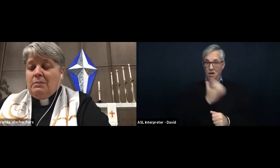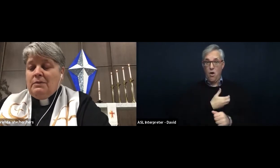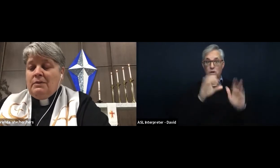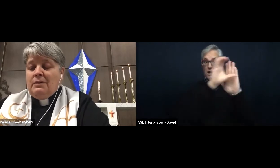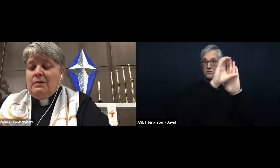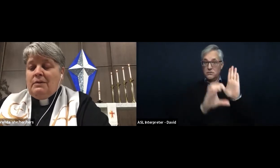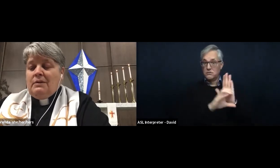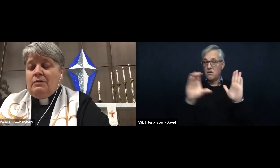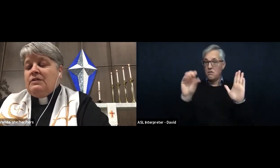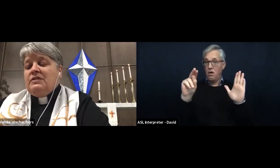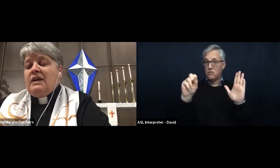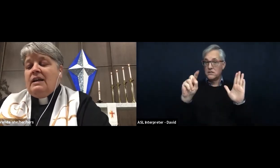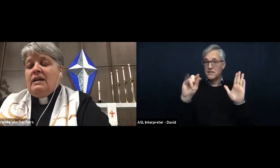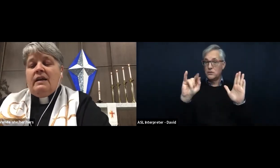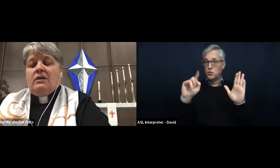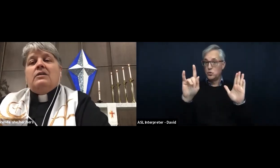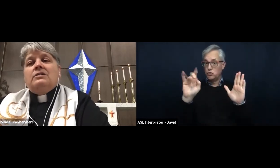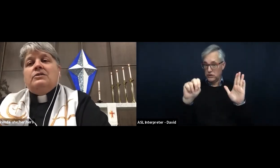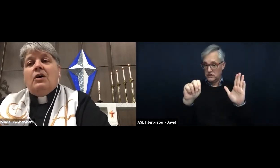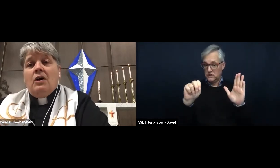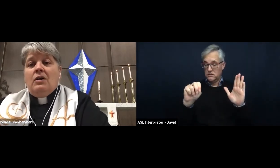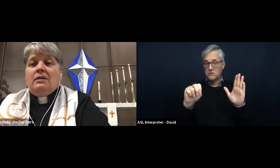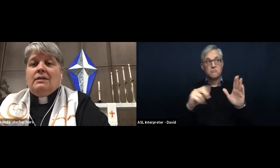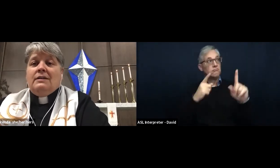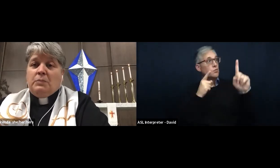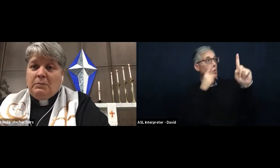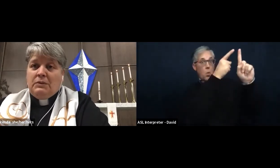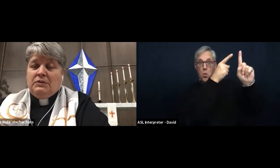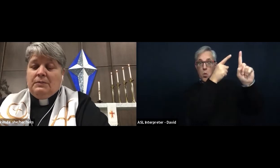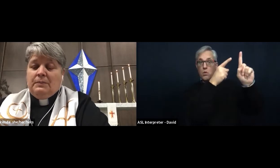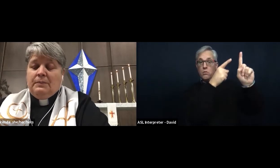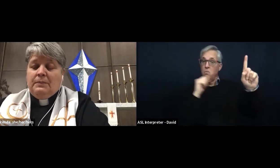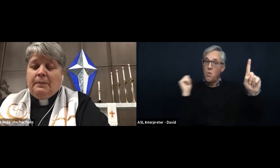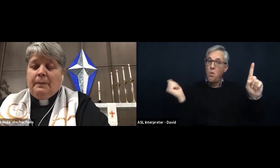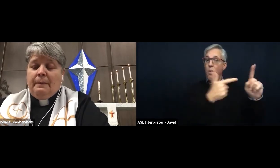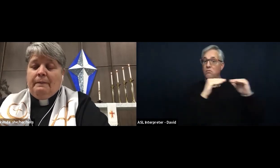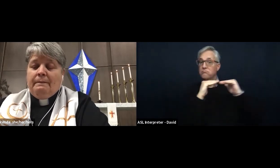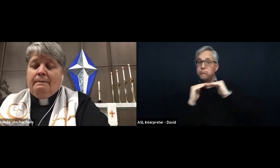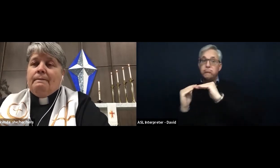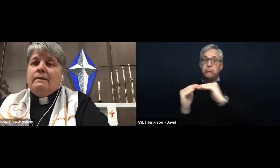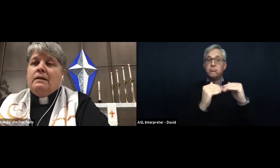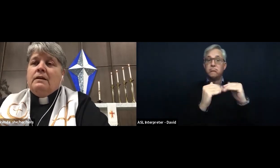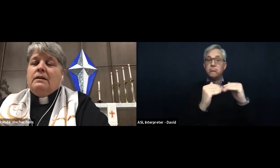stand up for a society that honors all its members.